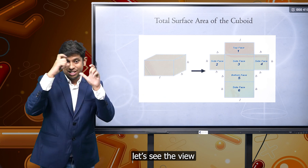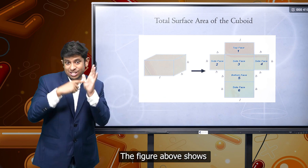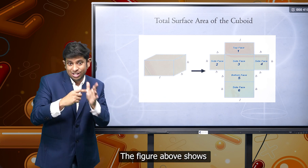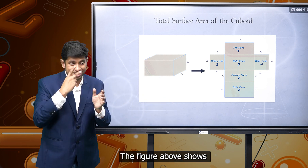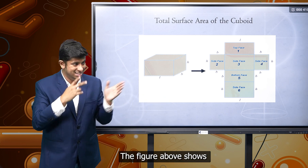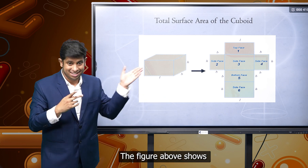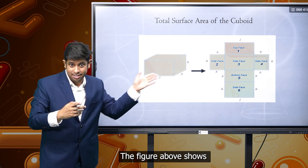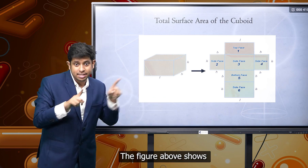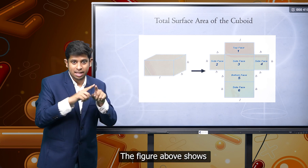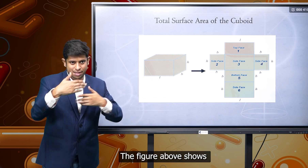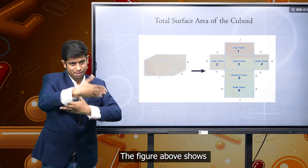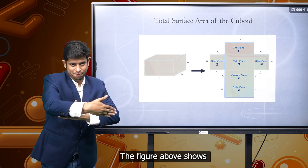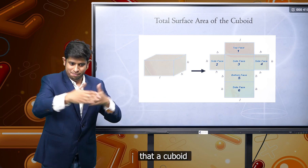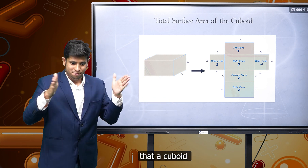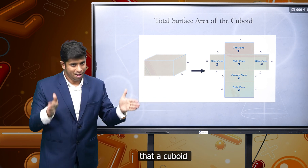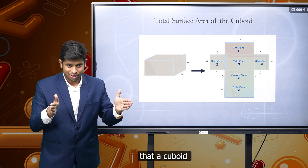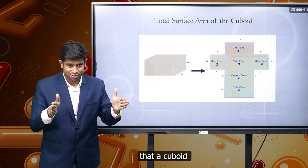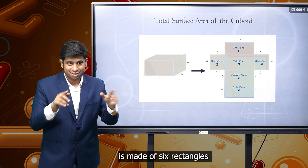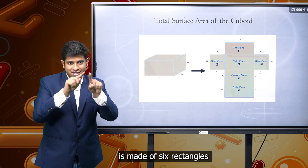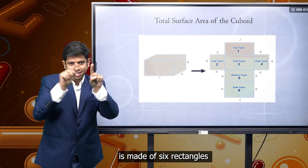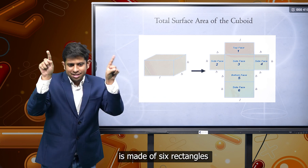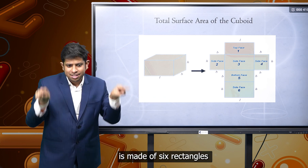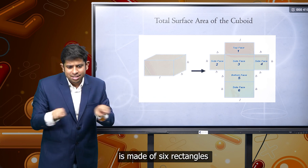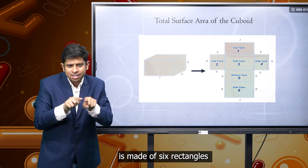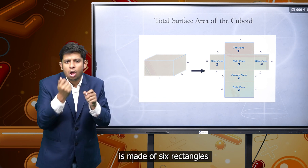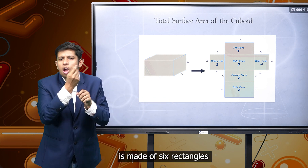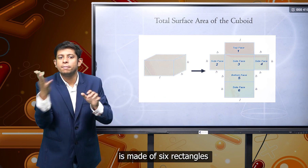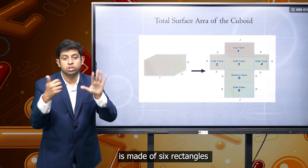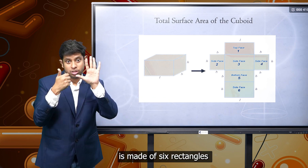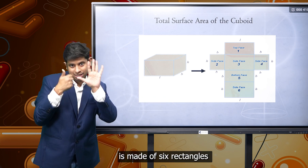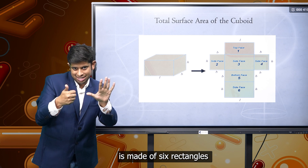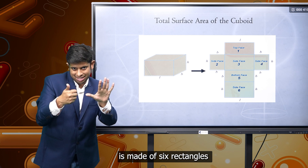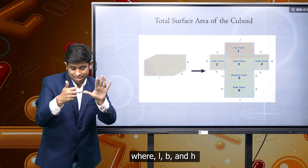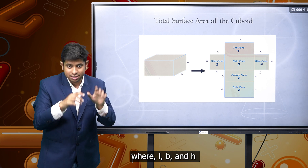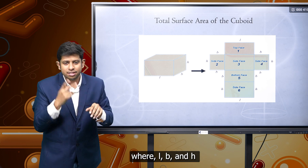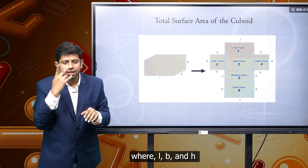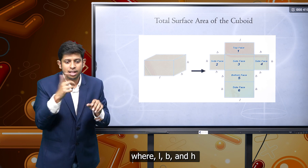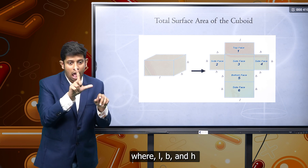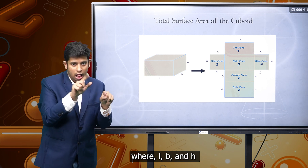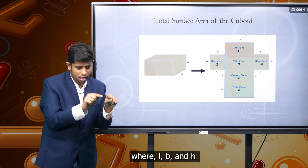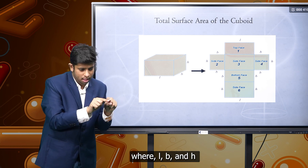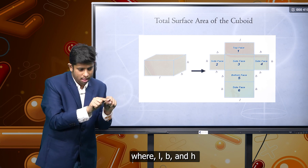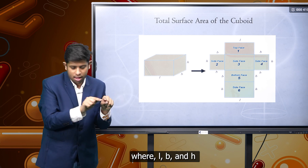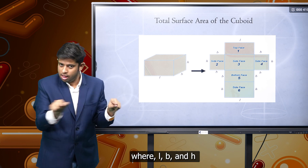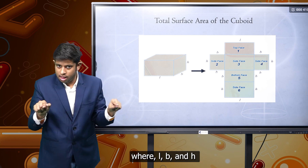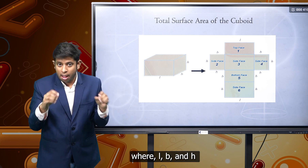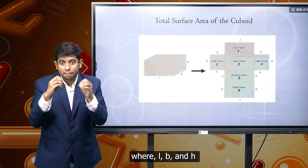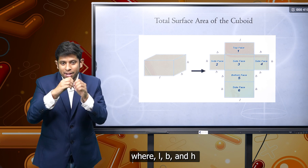The figure above shows that a cuboid is made up of six rectangles, where length, breadth and